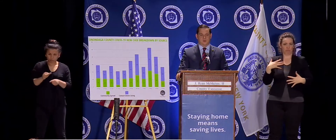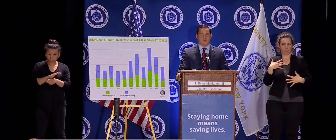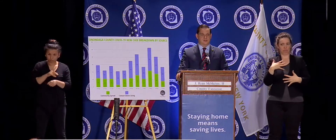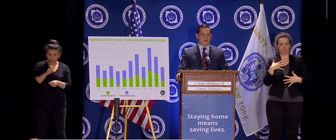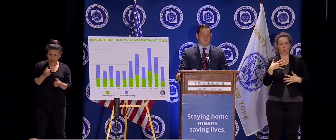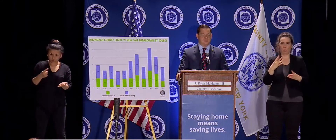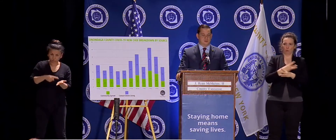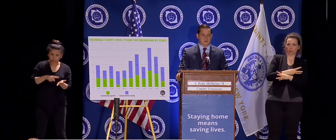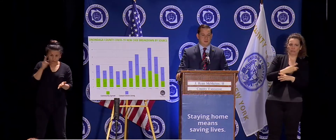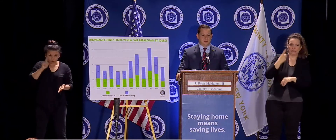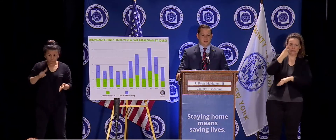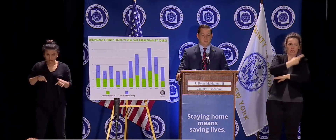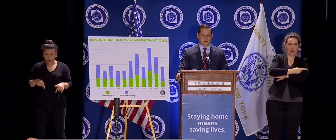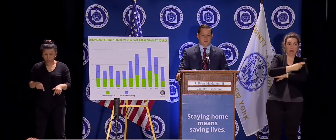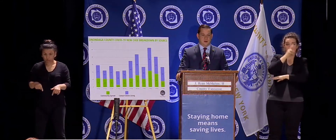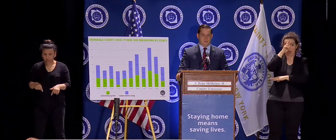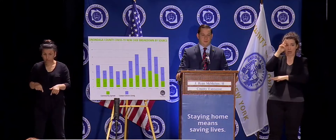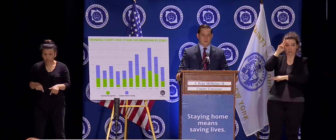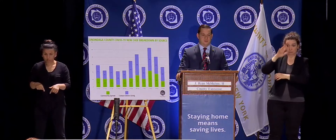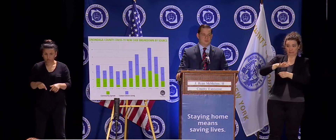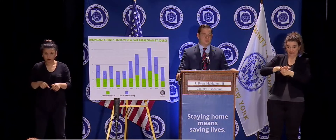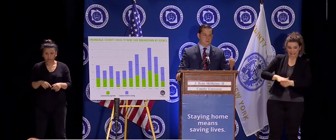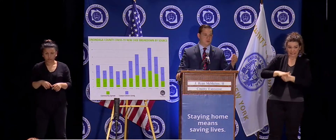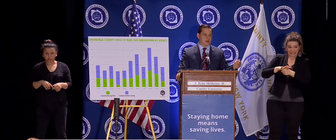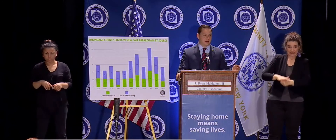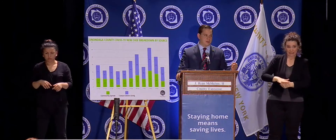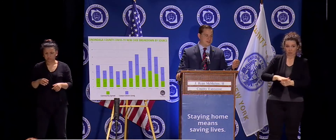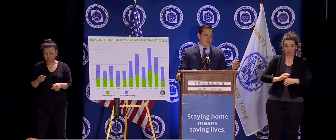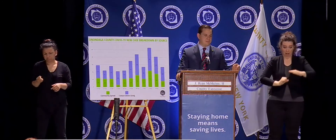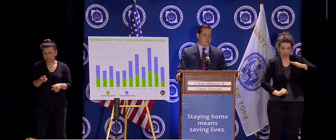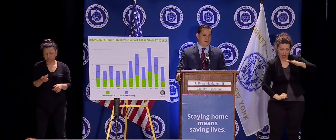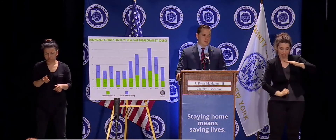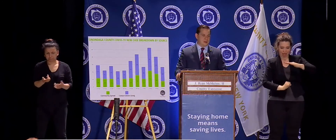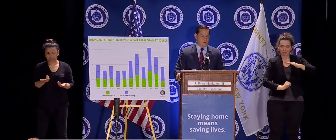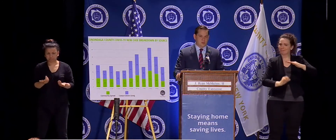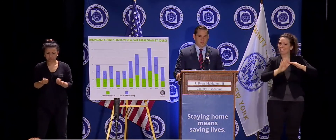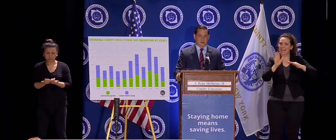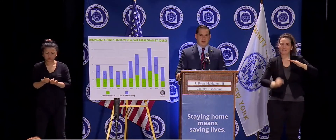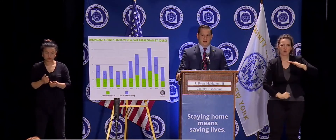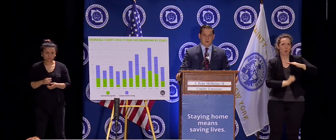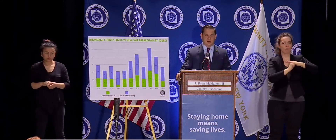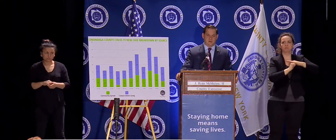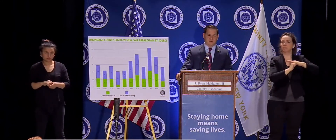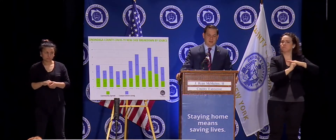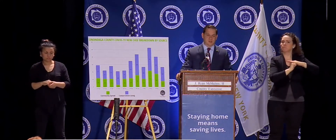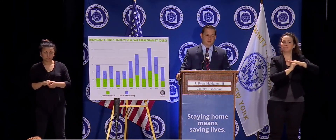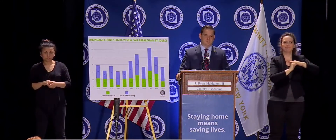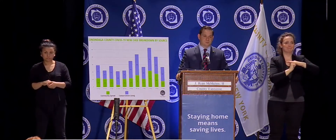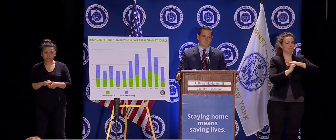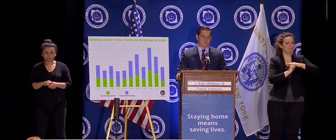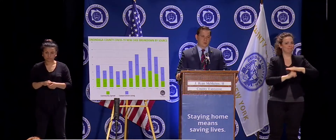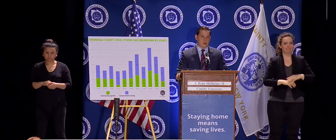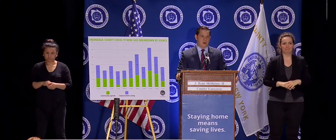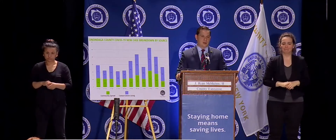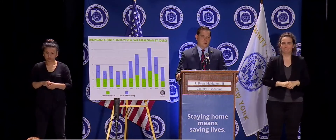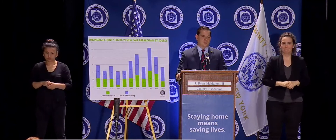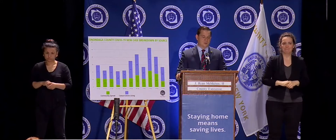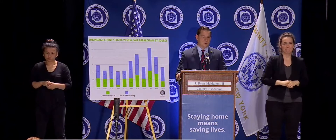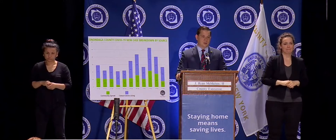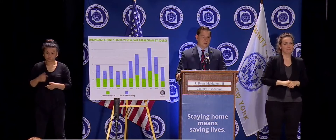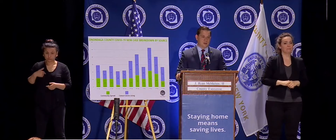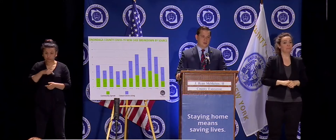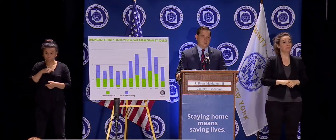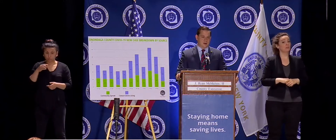us to hold ourselves to a good number means you need to be great all the time. And when you look at our rate of infection in